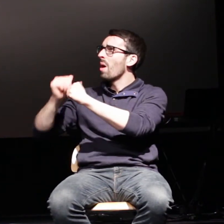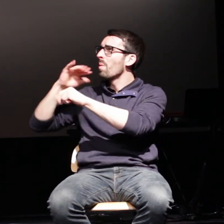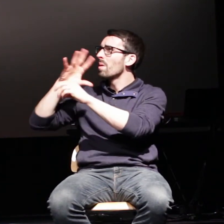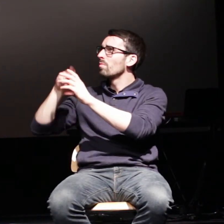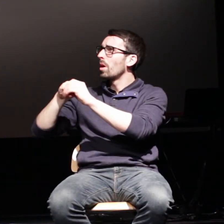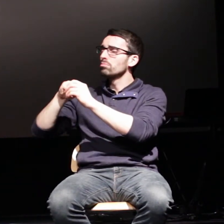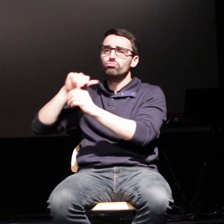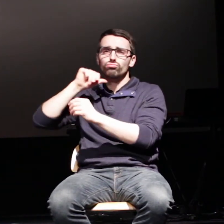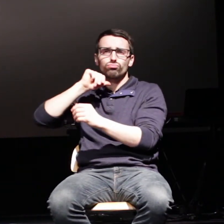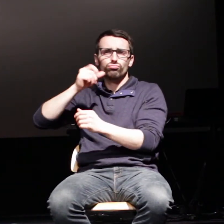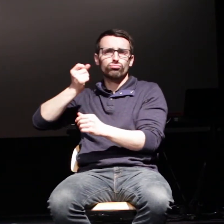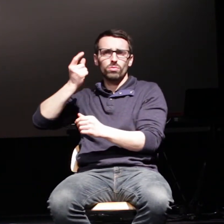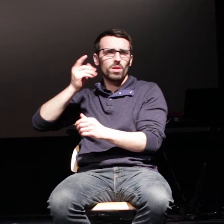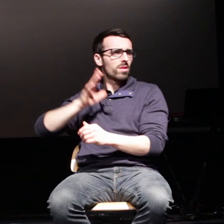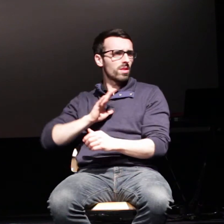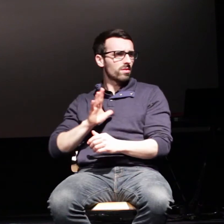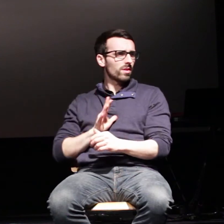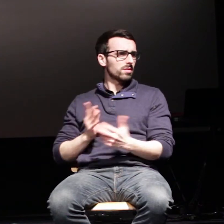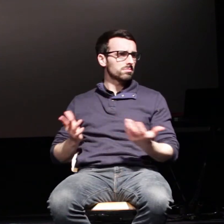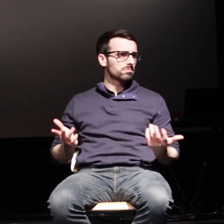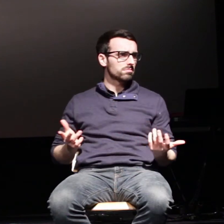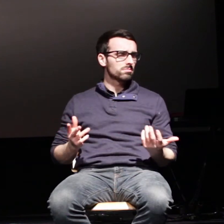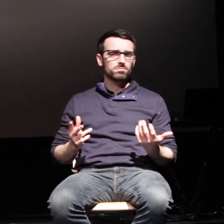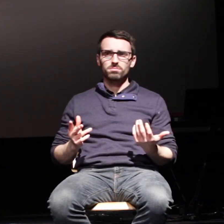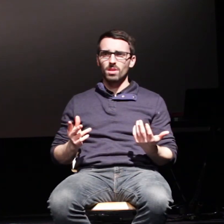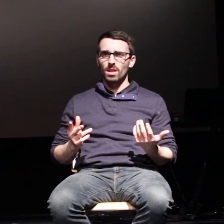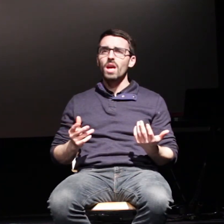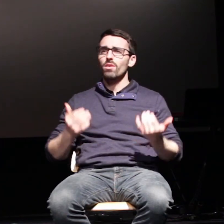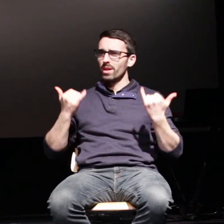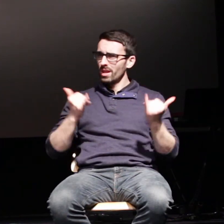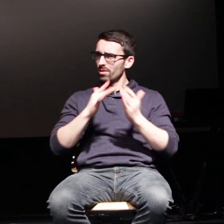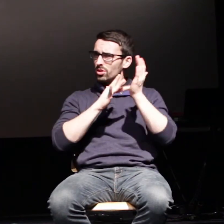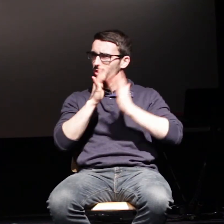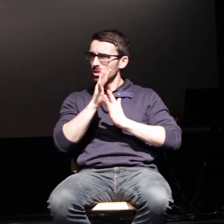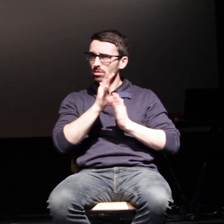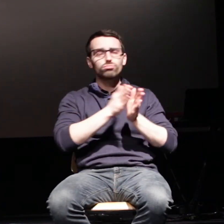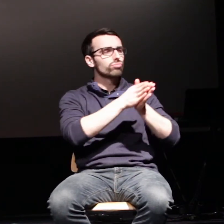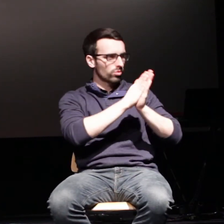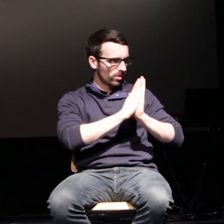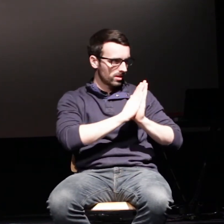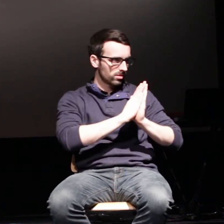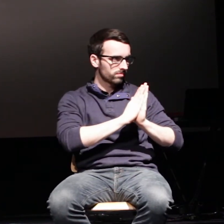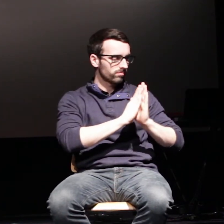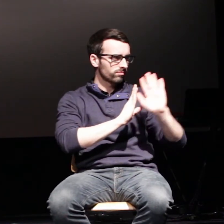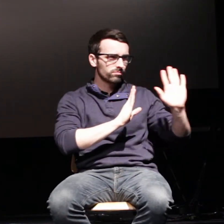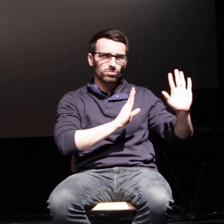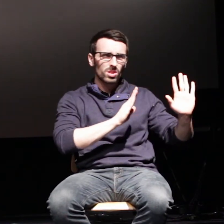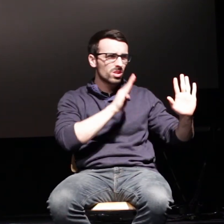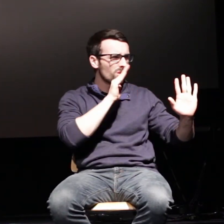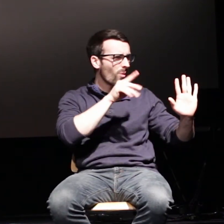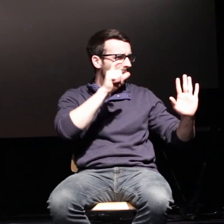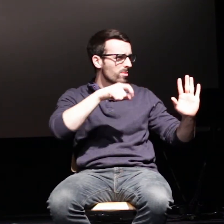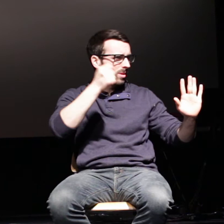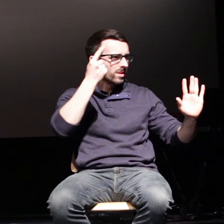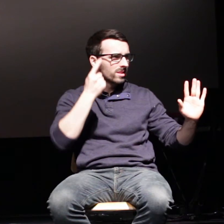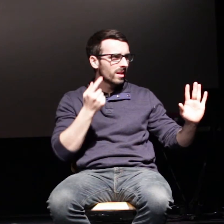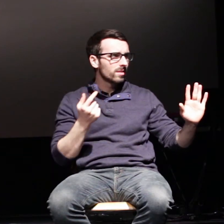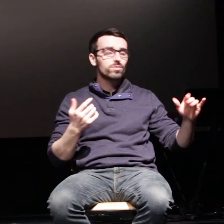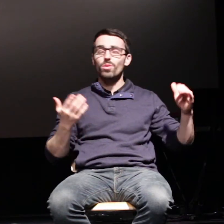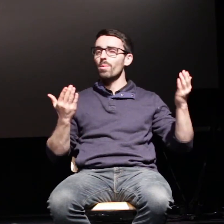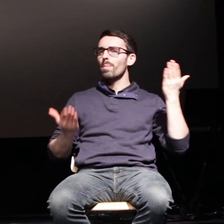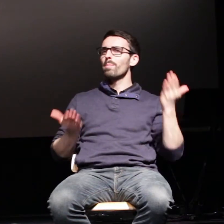it. That's what he's asking Jairus to do in this moment. Maybe you're in the midst of a time of life right